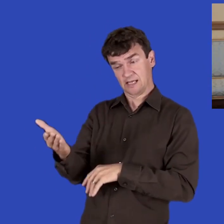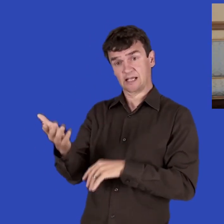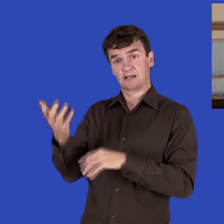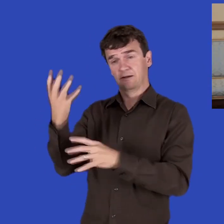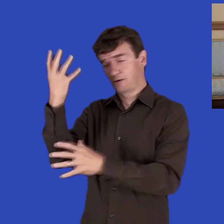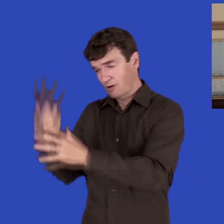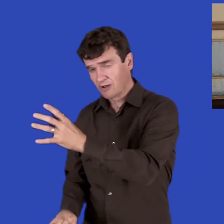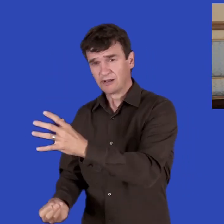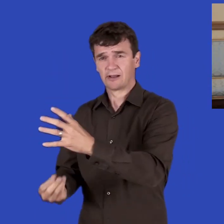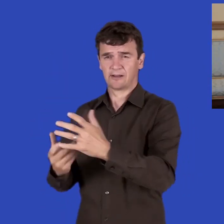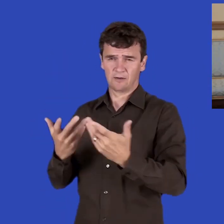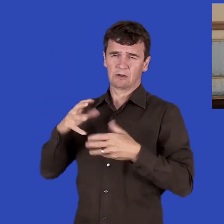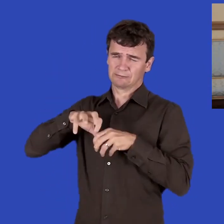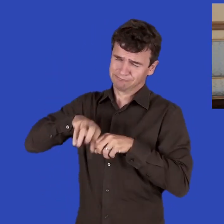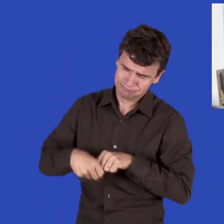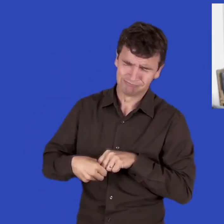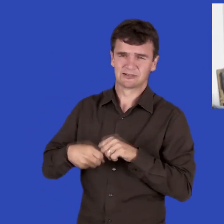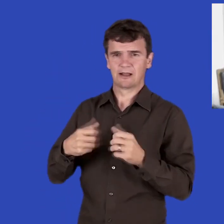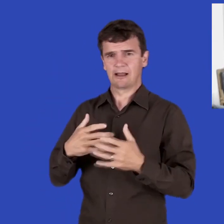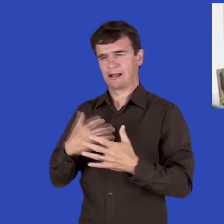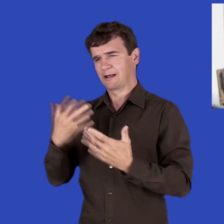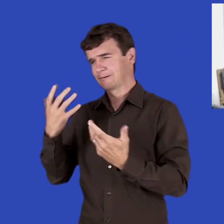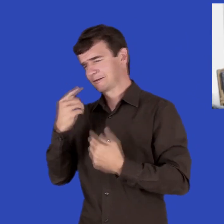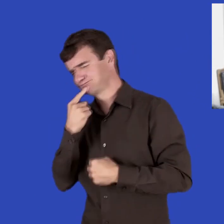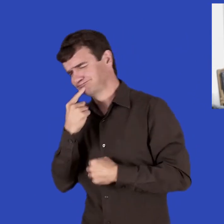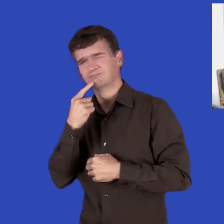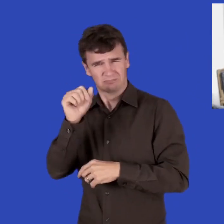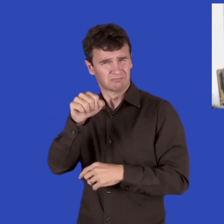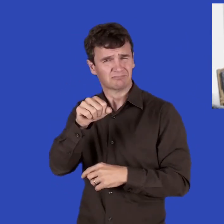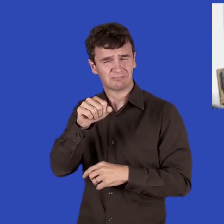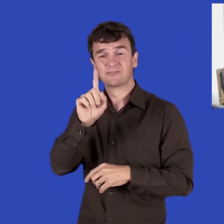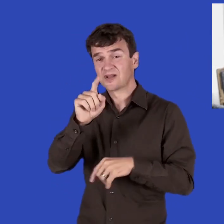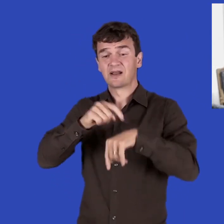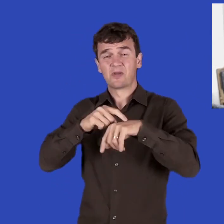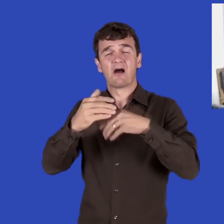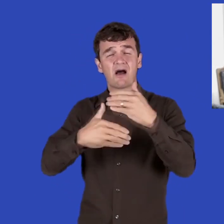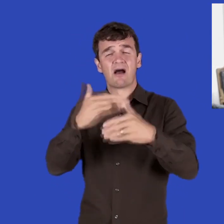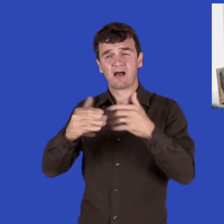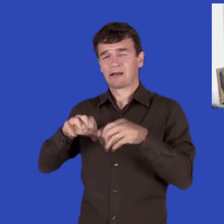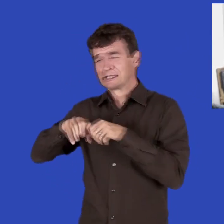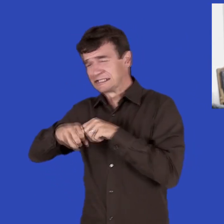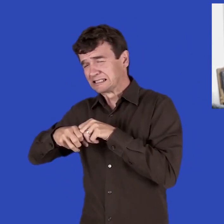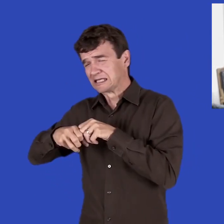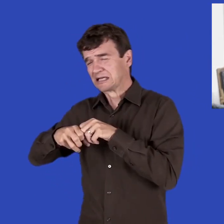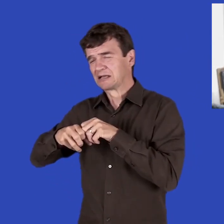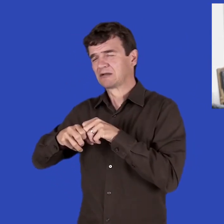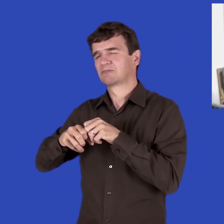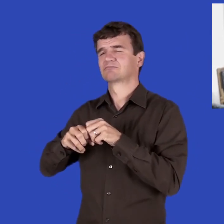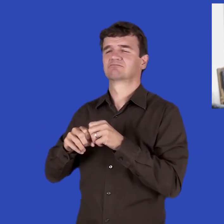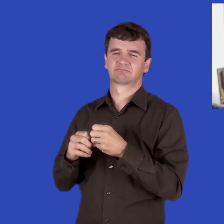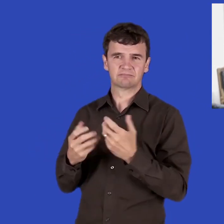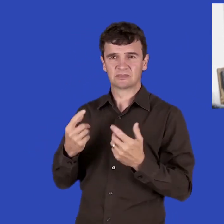a recent death in the family. But I think in many, many ways that coping with the disability on a daily basis is more